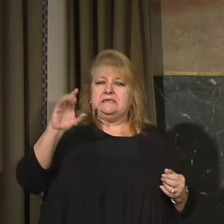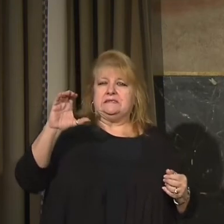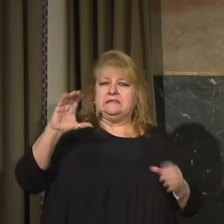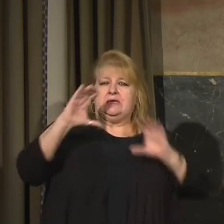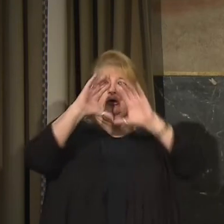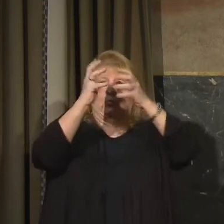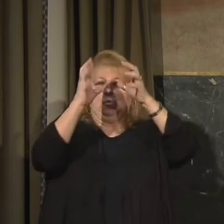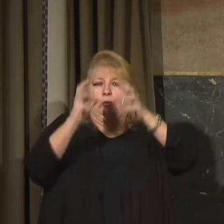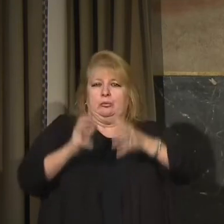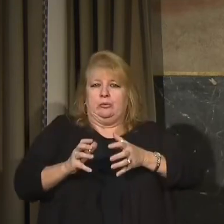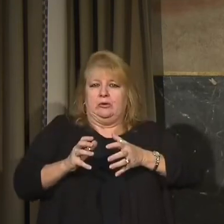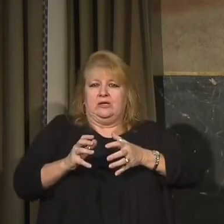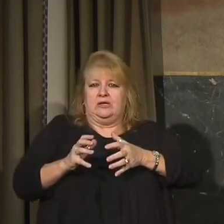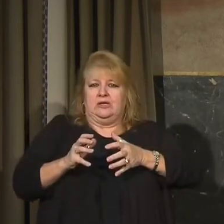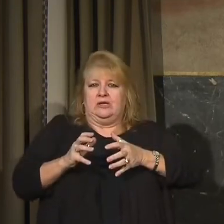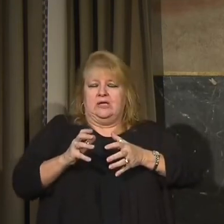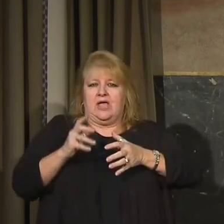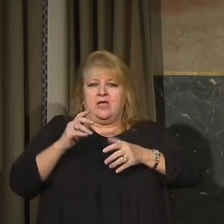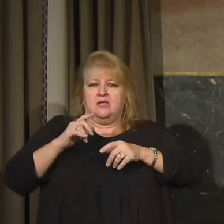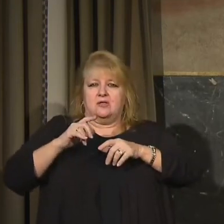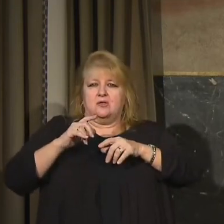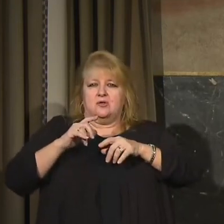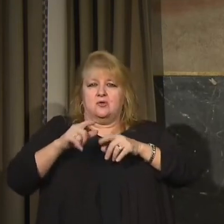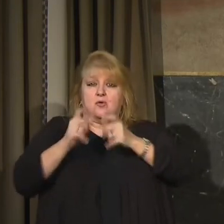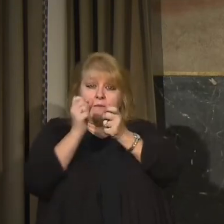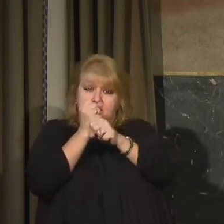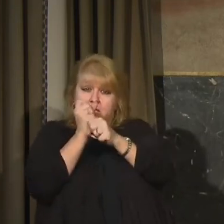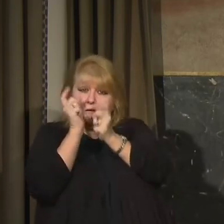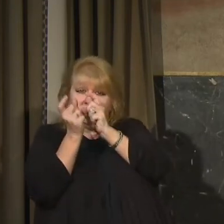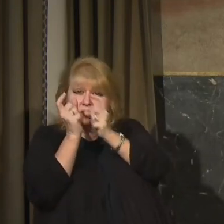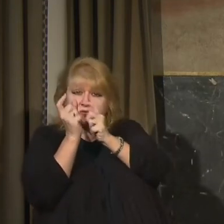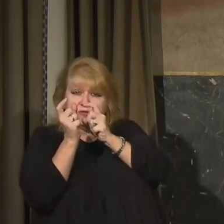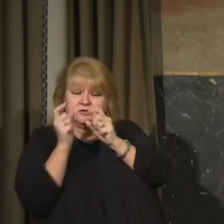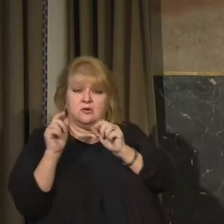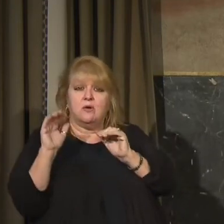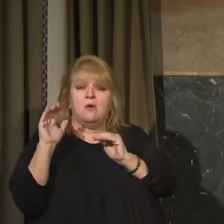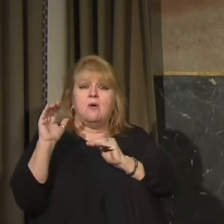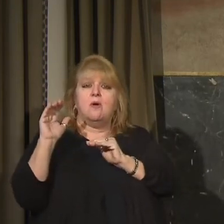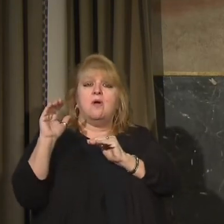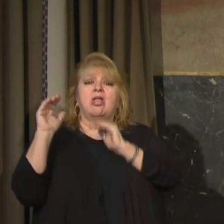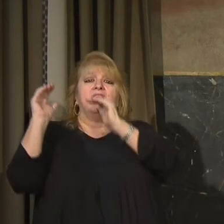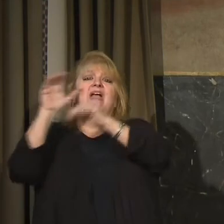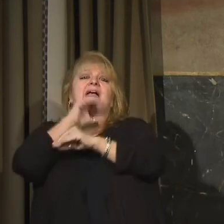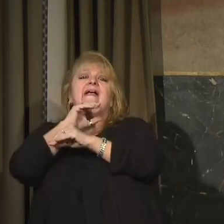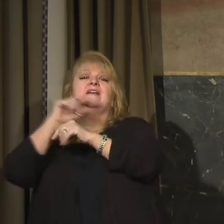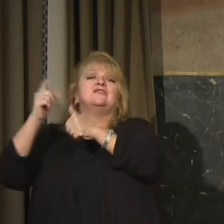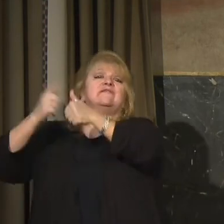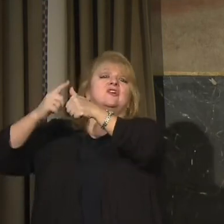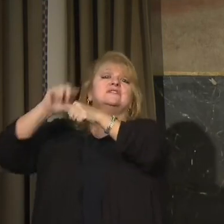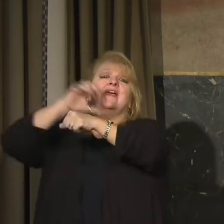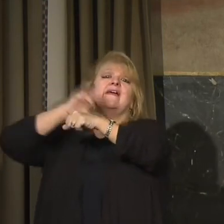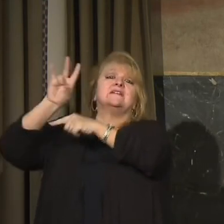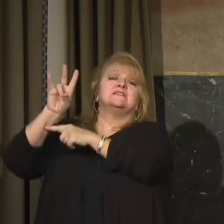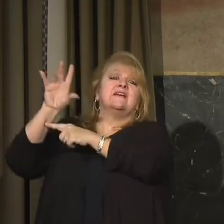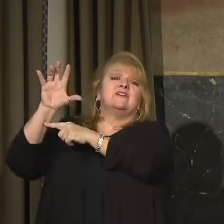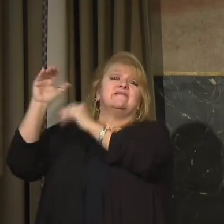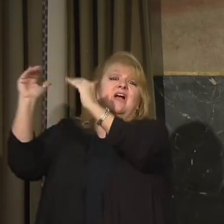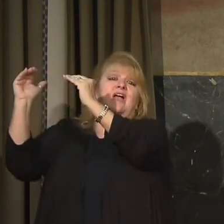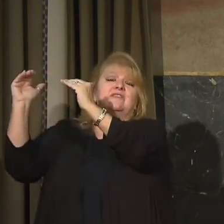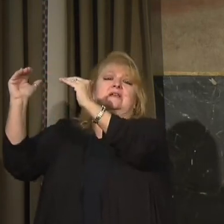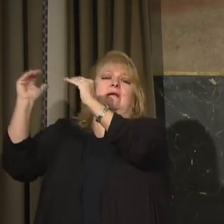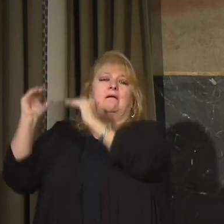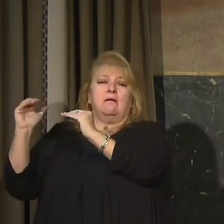of. But can you be, you're making adjustments, right? Like you're lowering the age to 70. I saw court personnel is in the